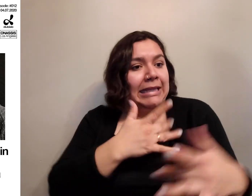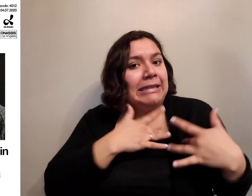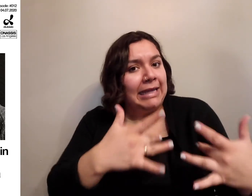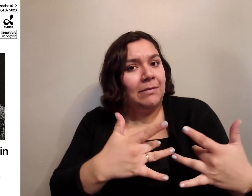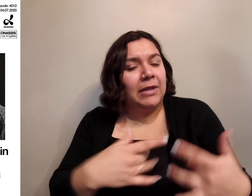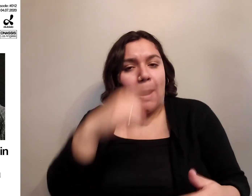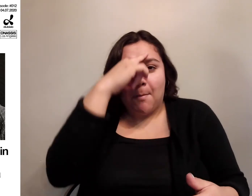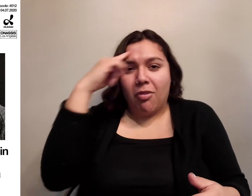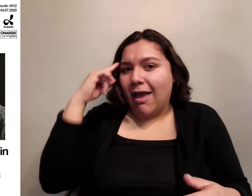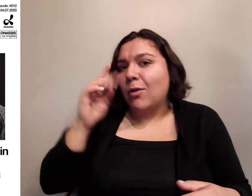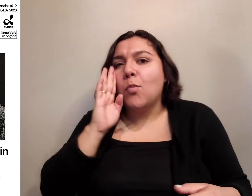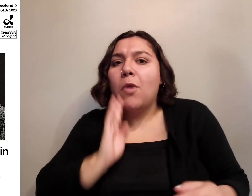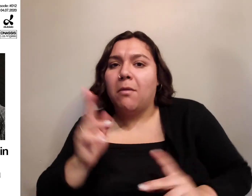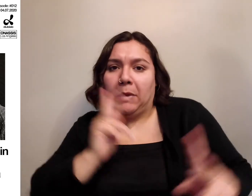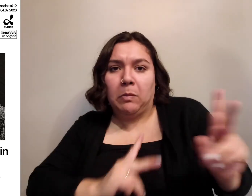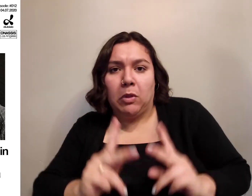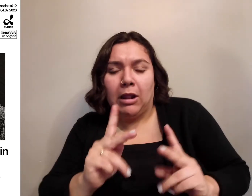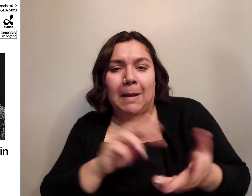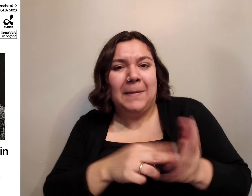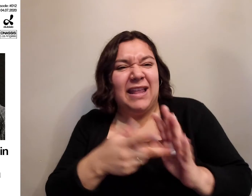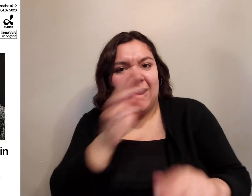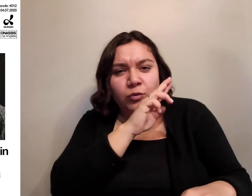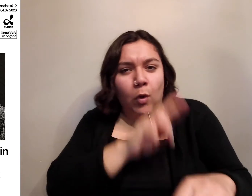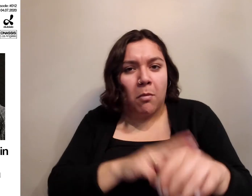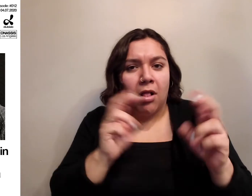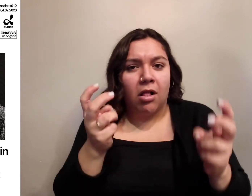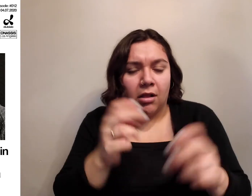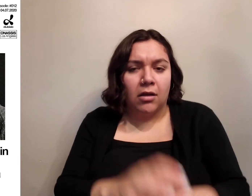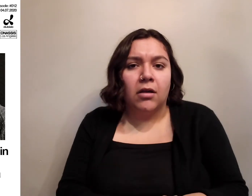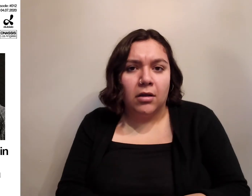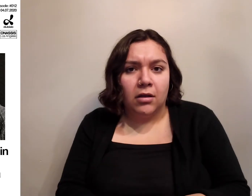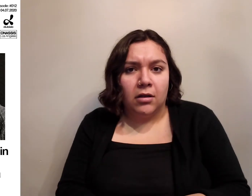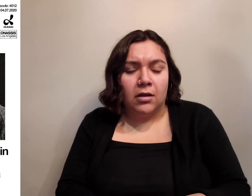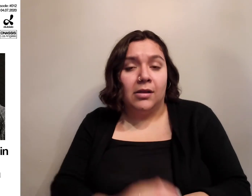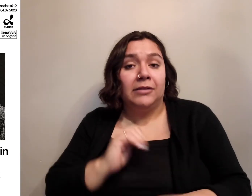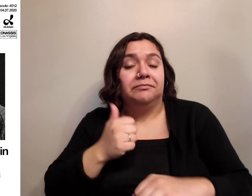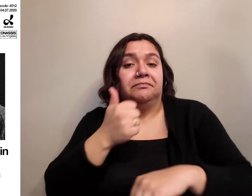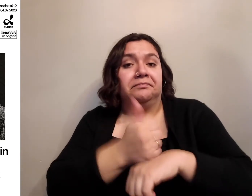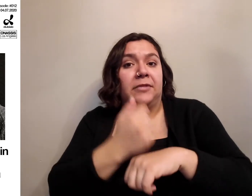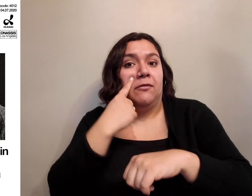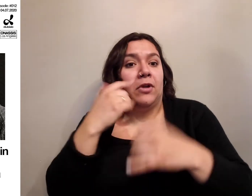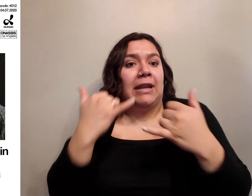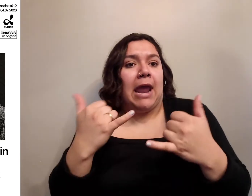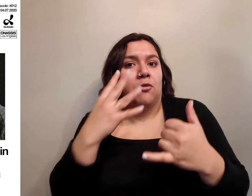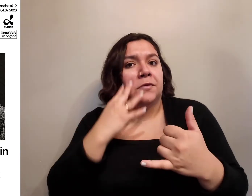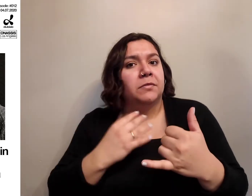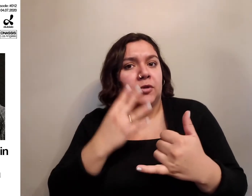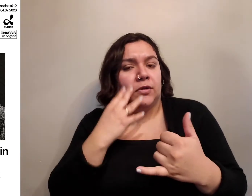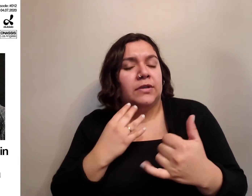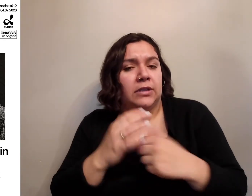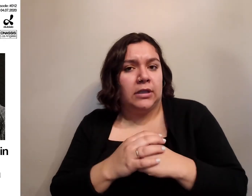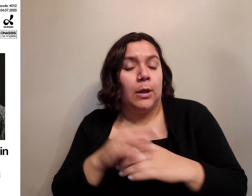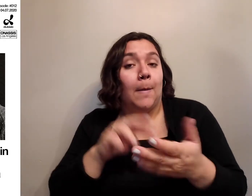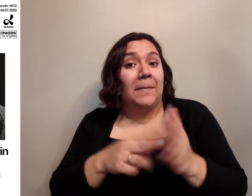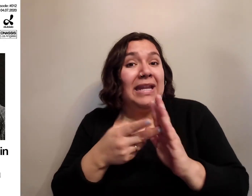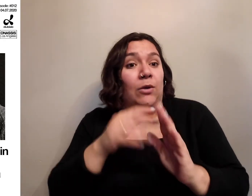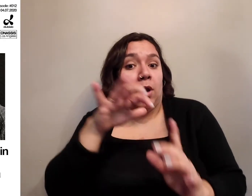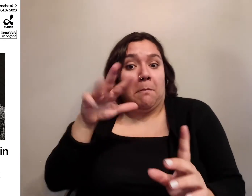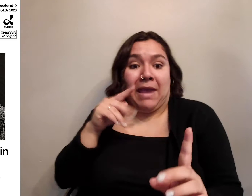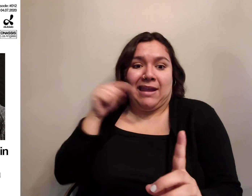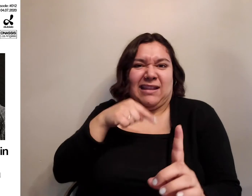And so that was the normal that helped to set the stage for what we are dealing with now. So returning to